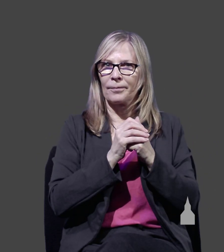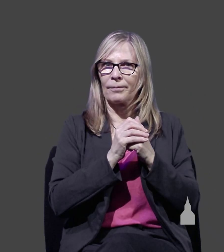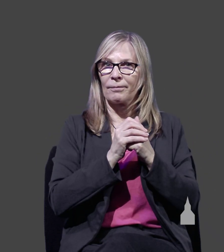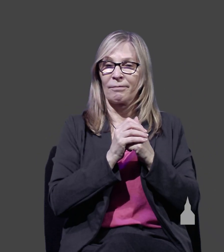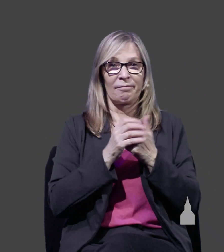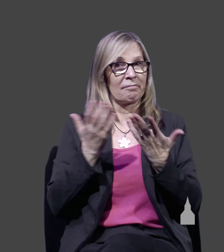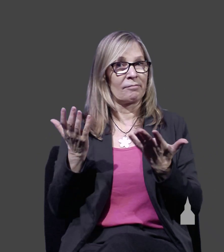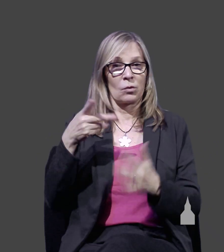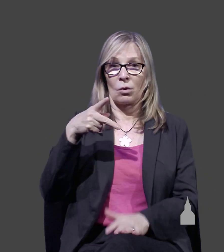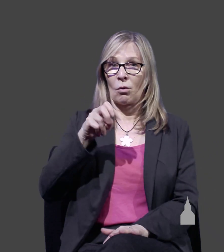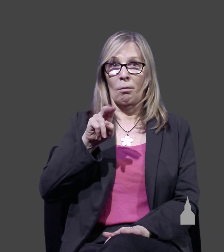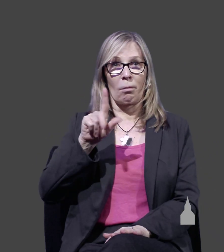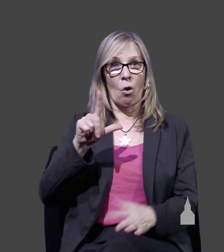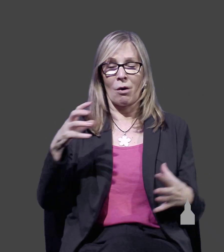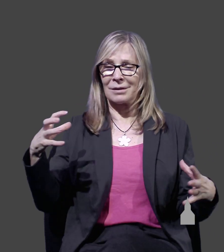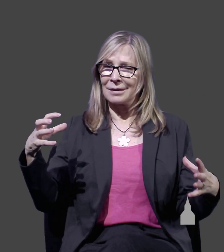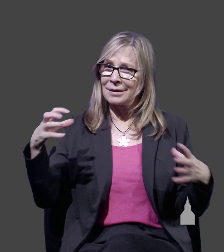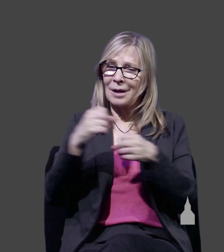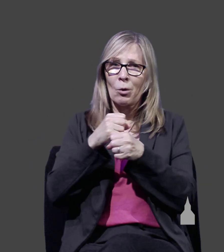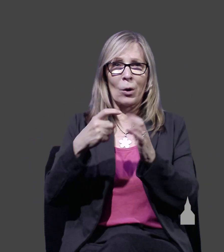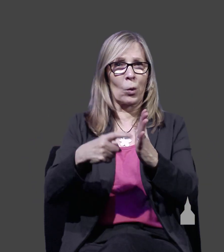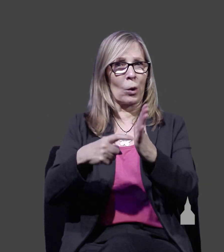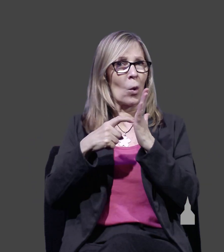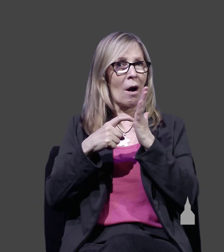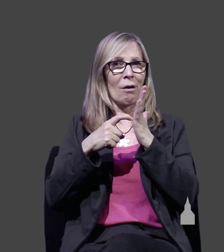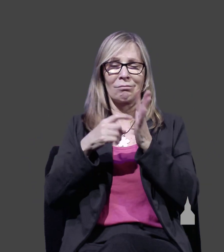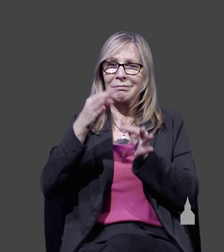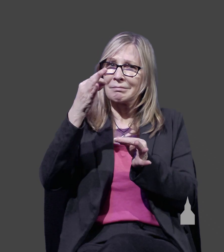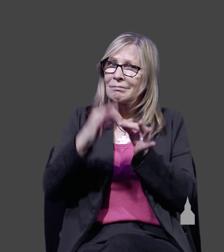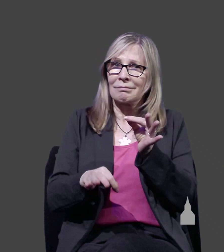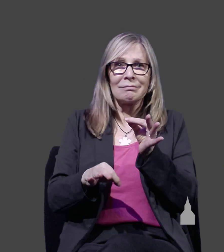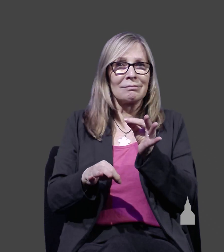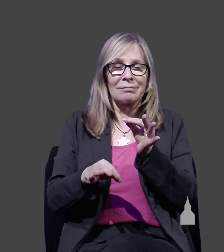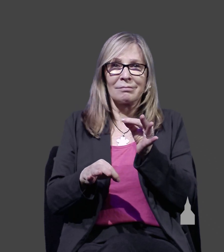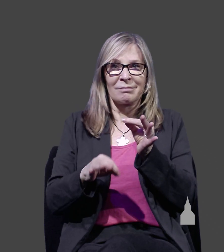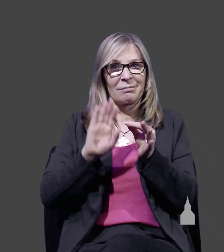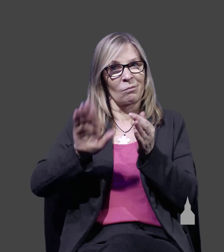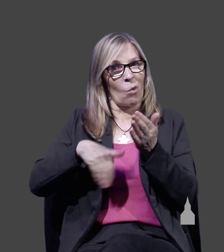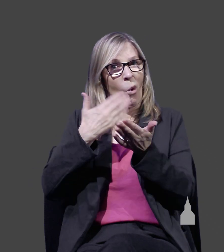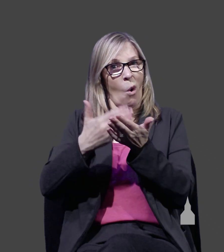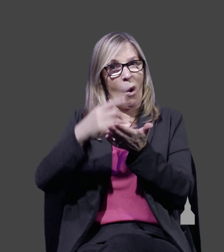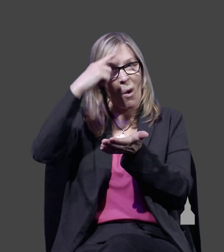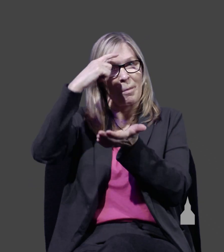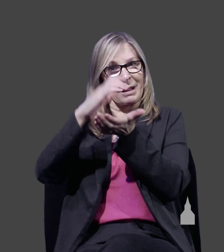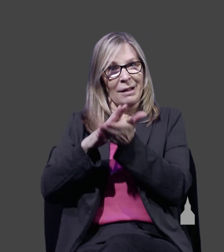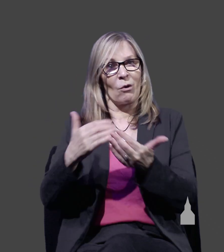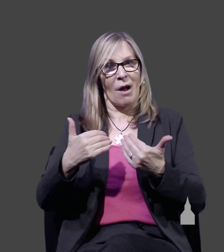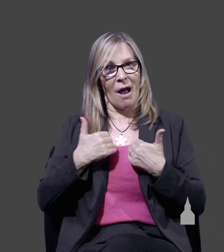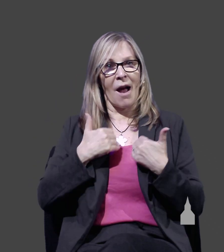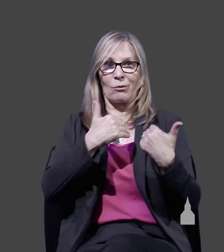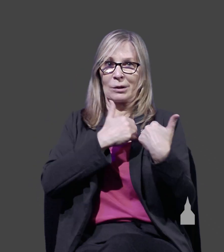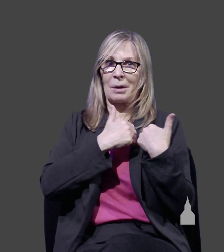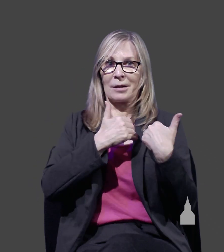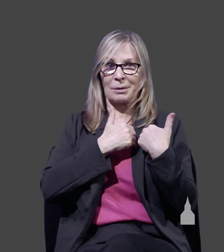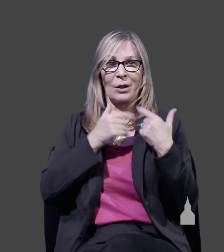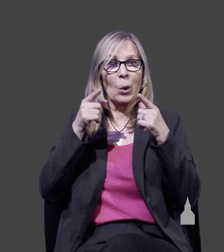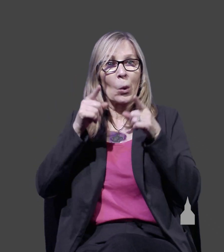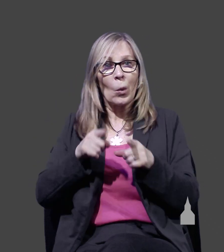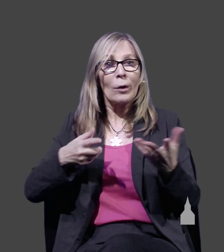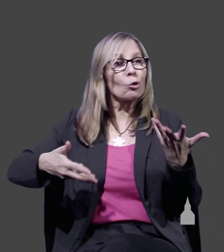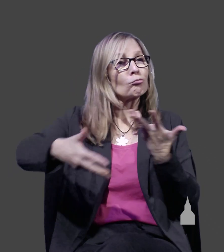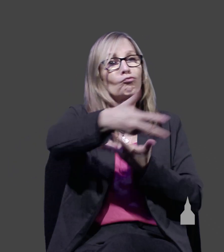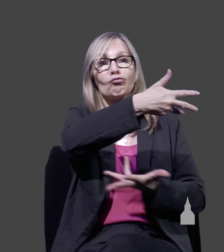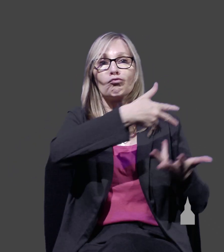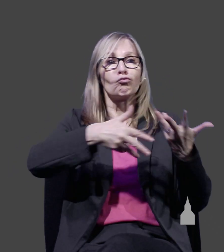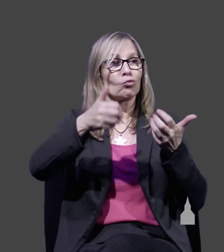in simple terms that are imposed upon all believers as we interact with this lost and dying